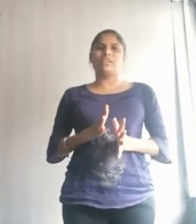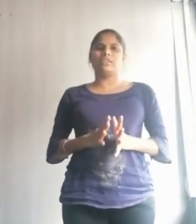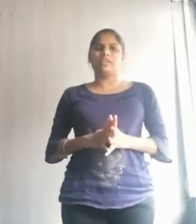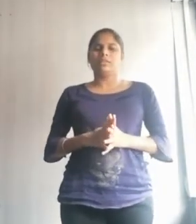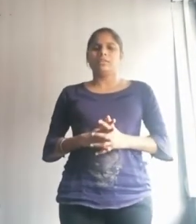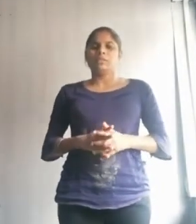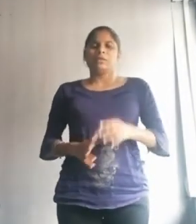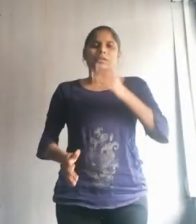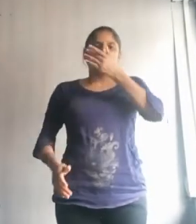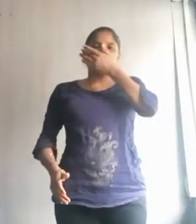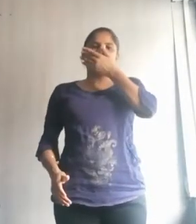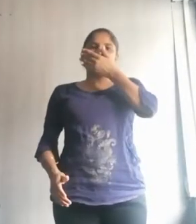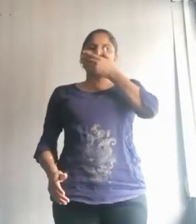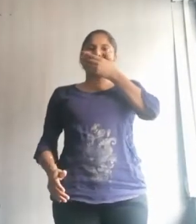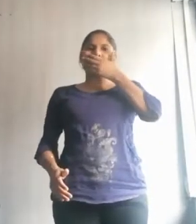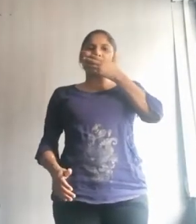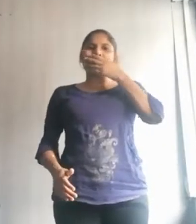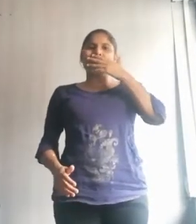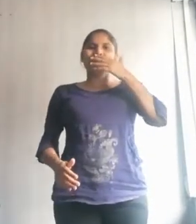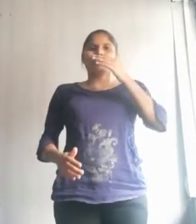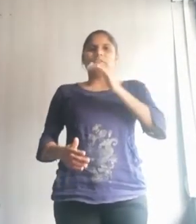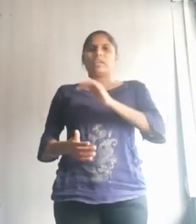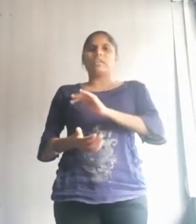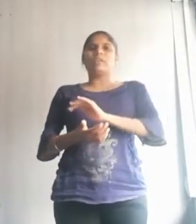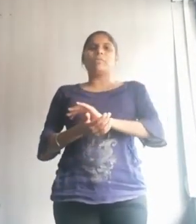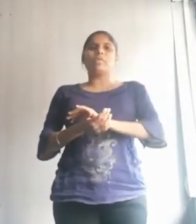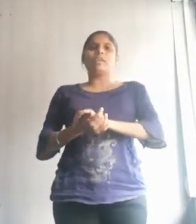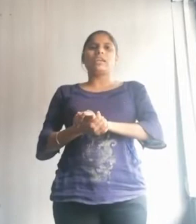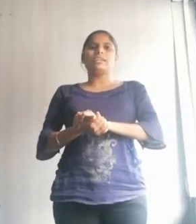method. Then next, it is a default